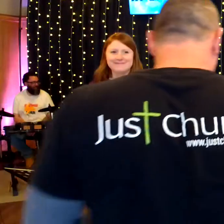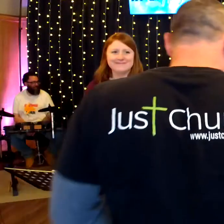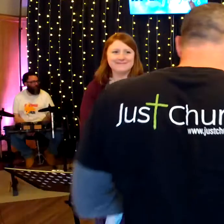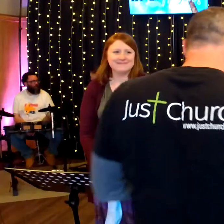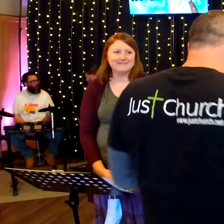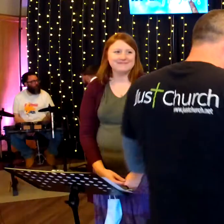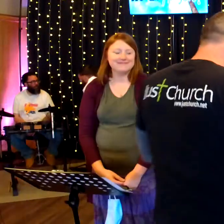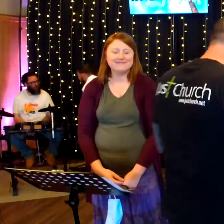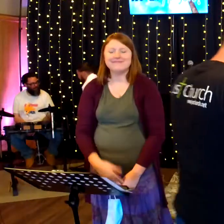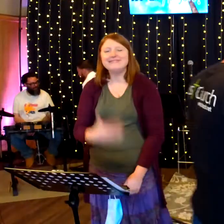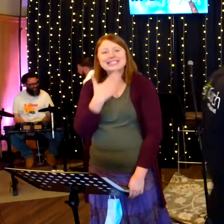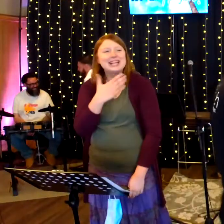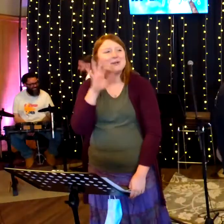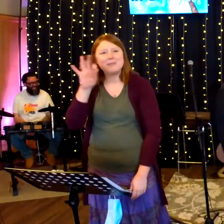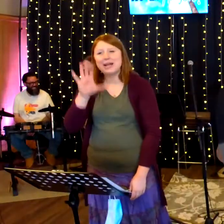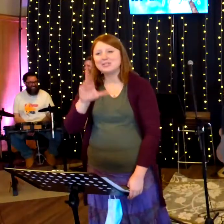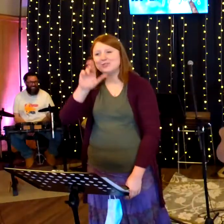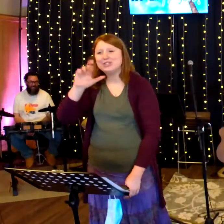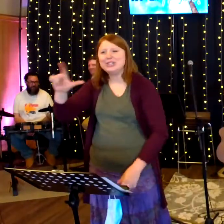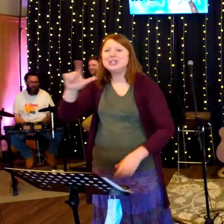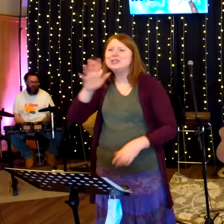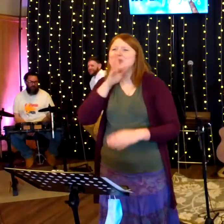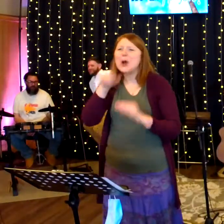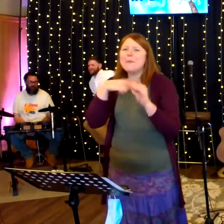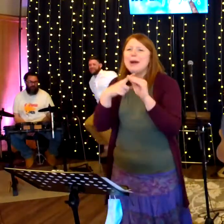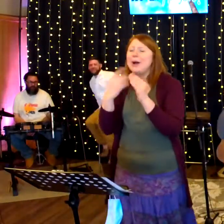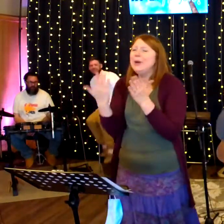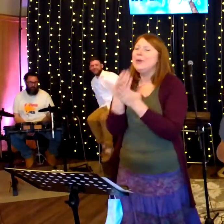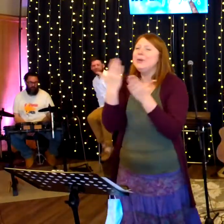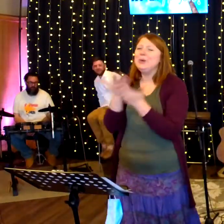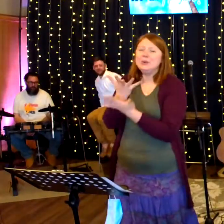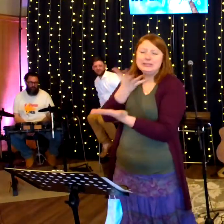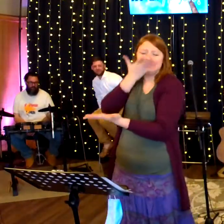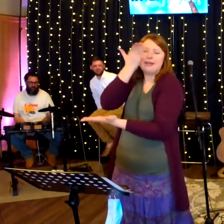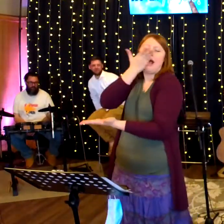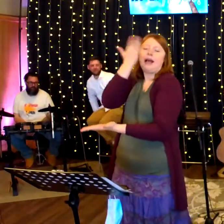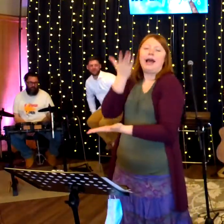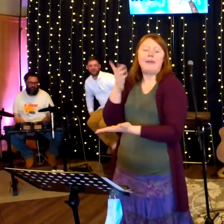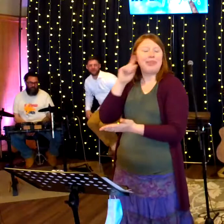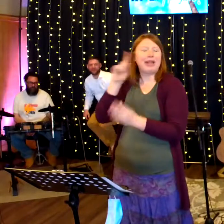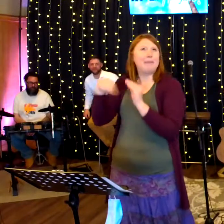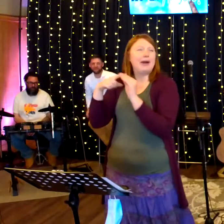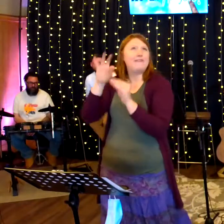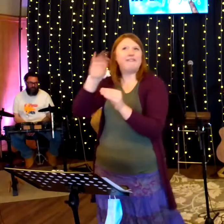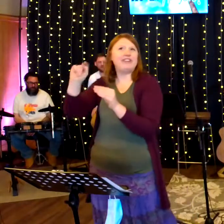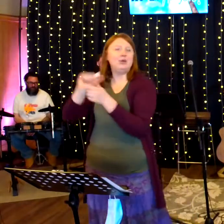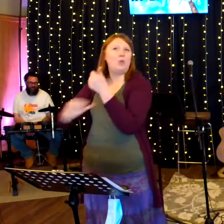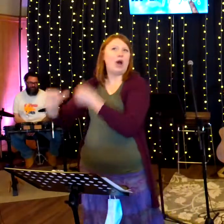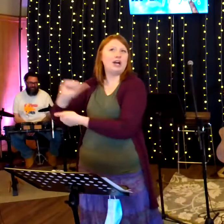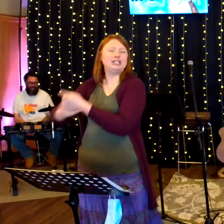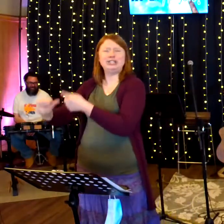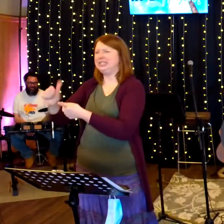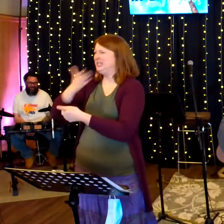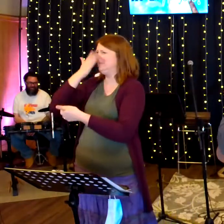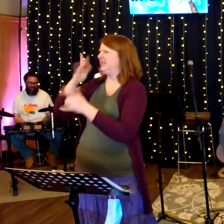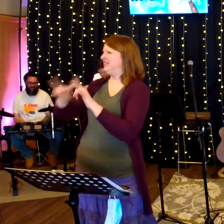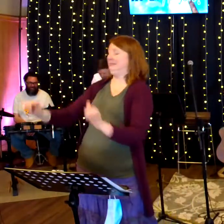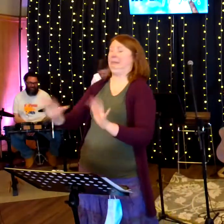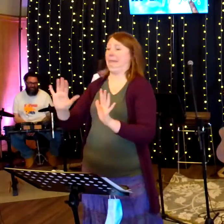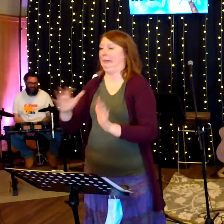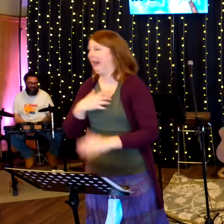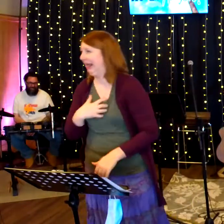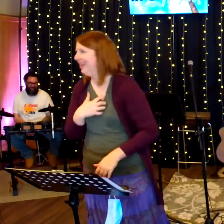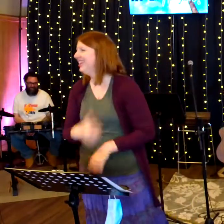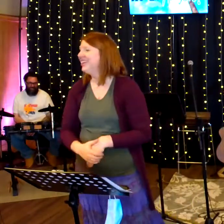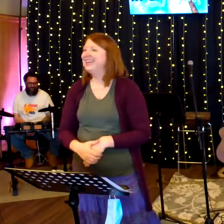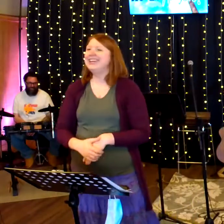think of when you talk about that smell was the foot washing part. It's like, yeah. Okay. Oh, good morning, church. Happy